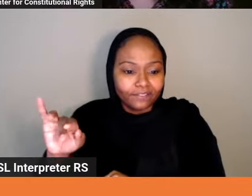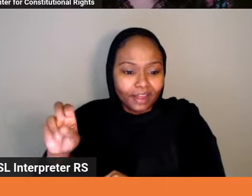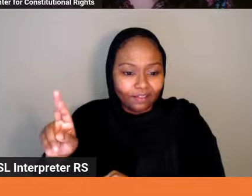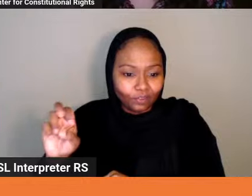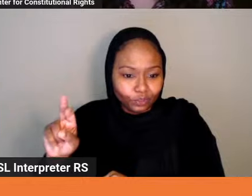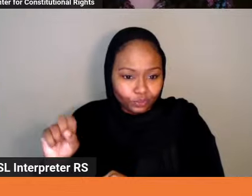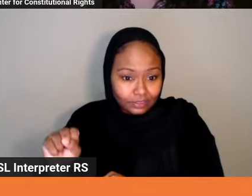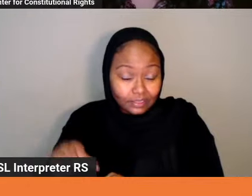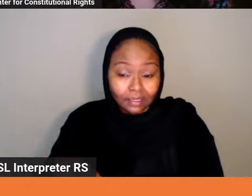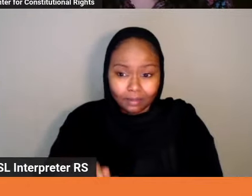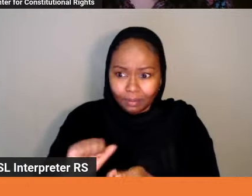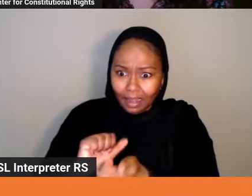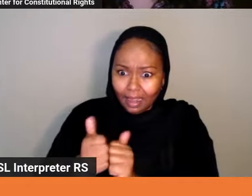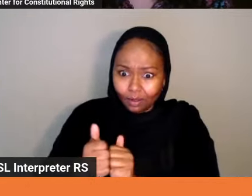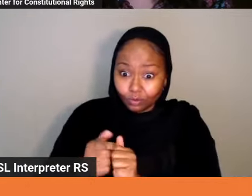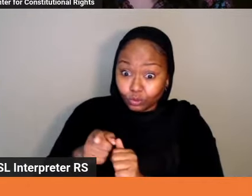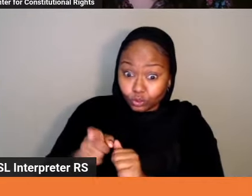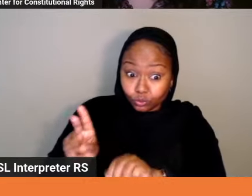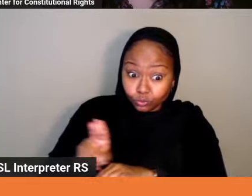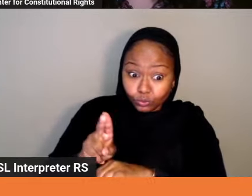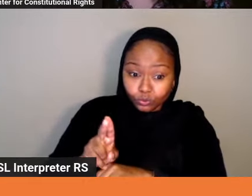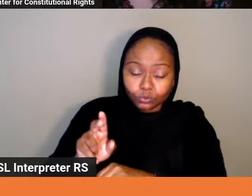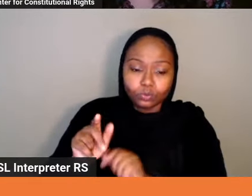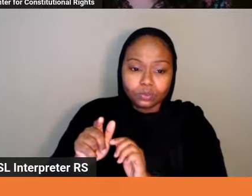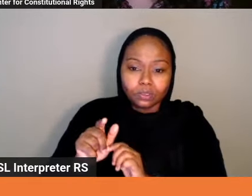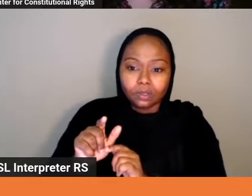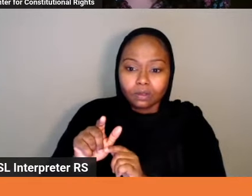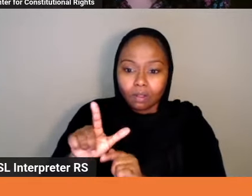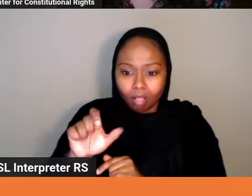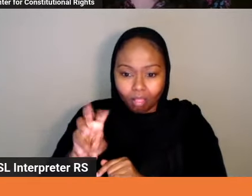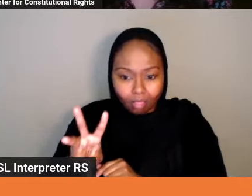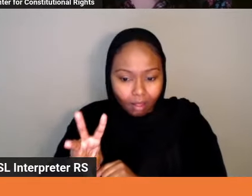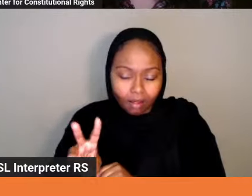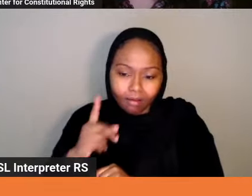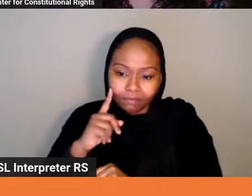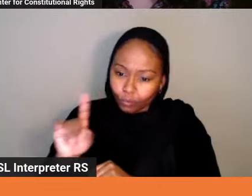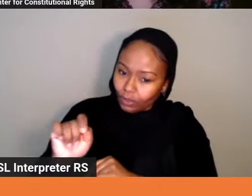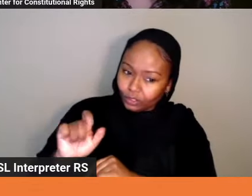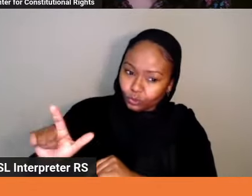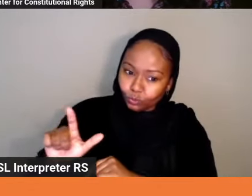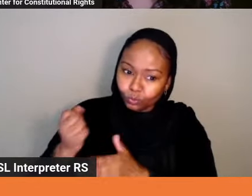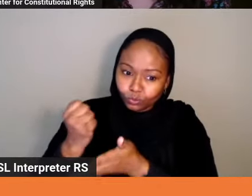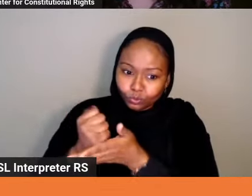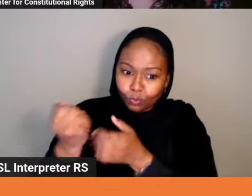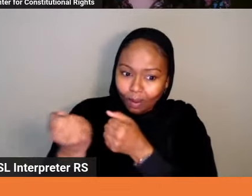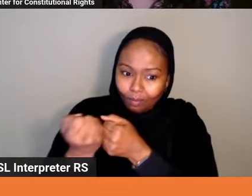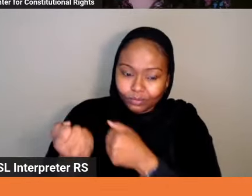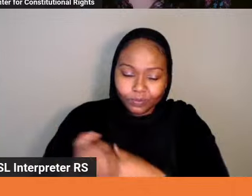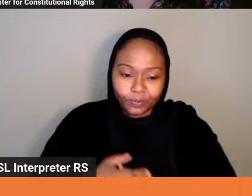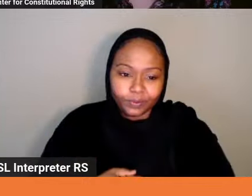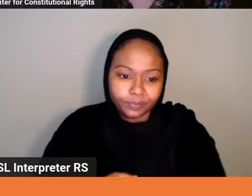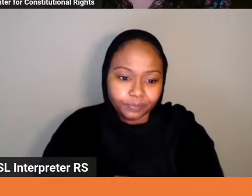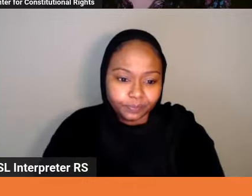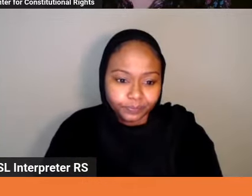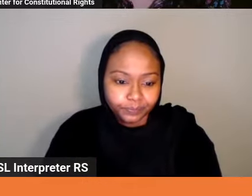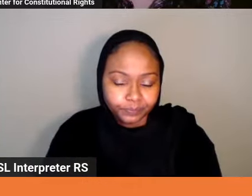like, how can it be and how do you use it as a tool for survivors in the current systems, as flawed as they are, that we have?